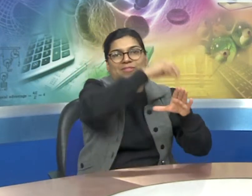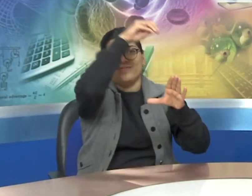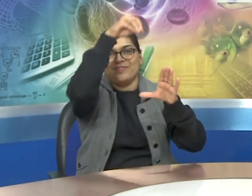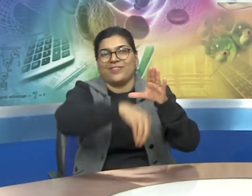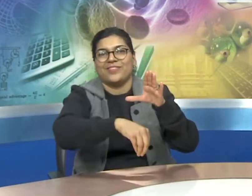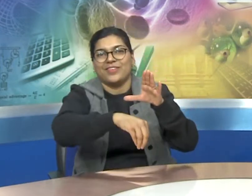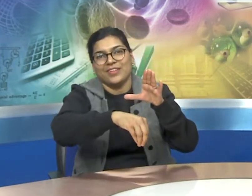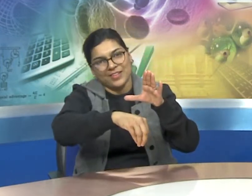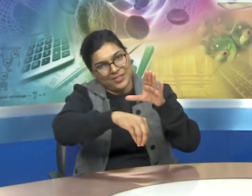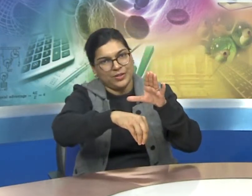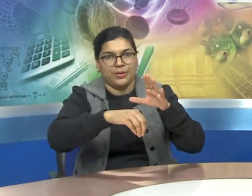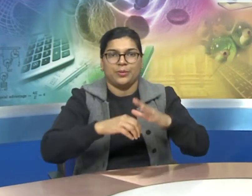from our file.